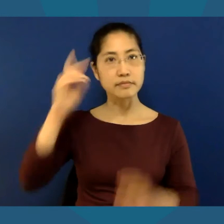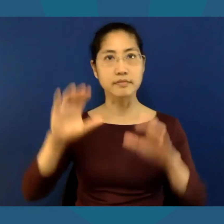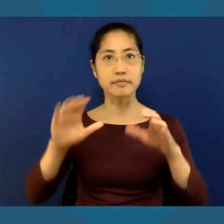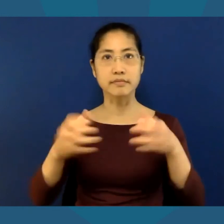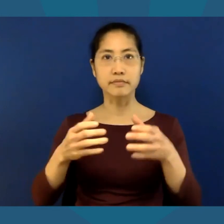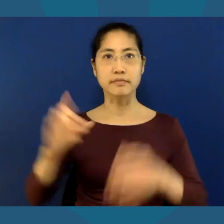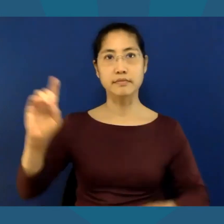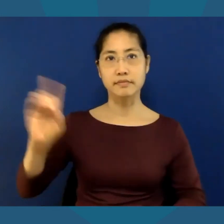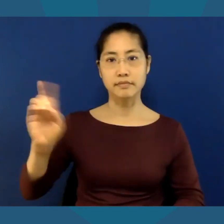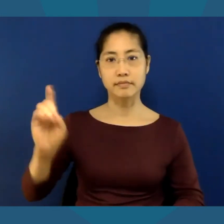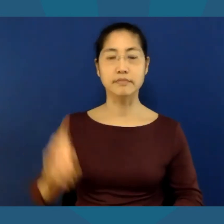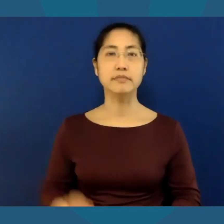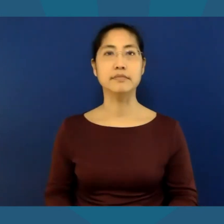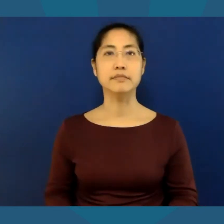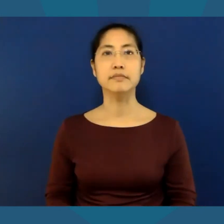Party, Democratic.